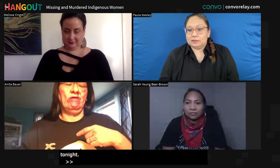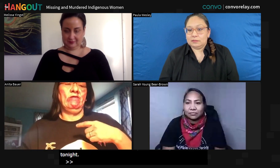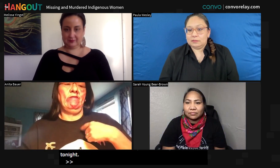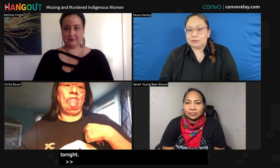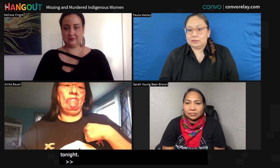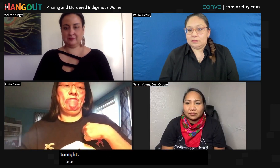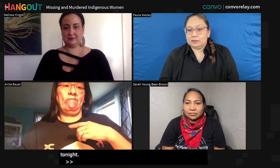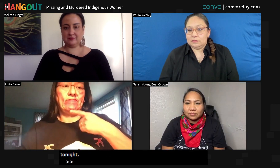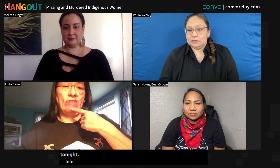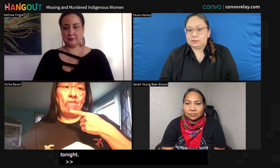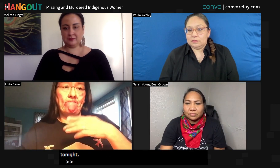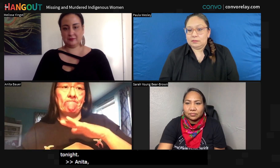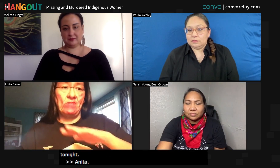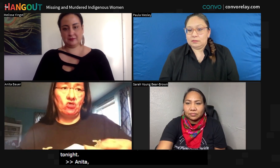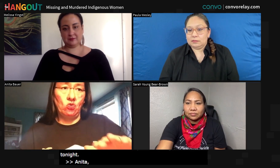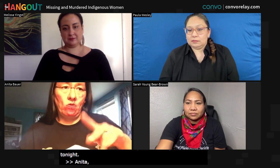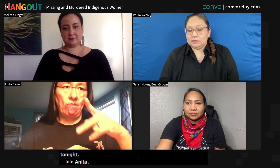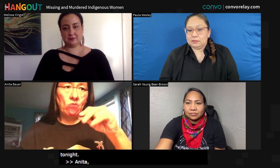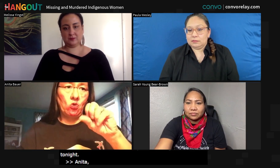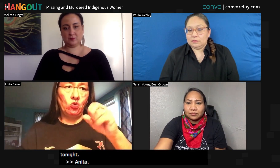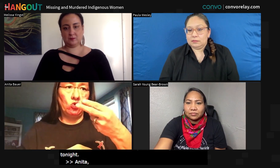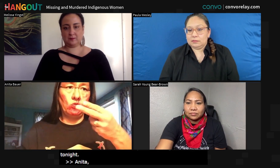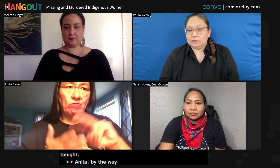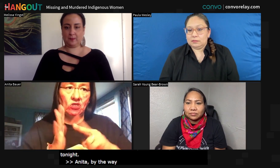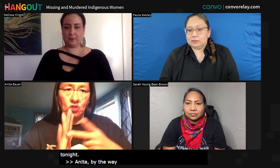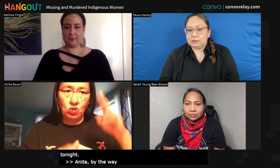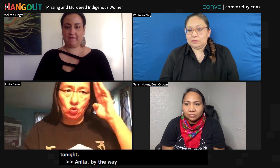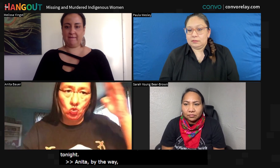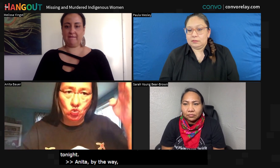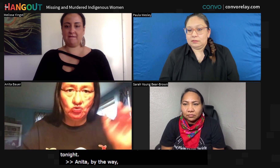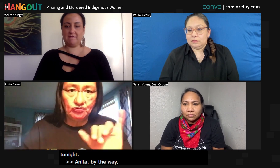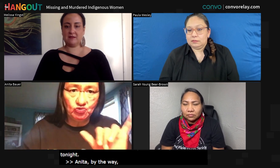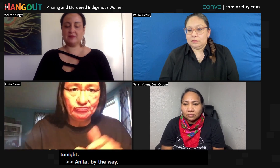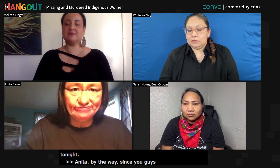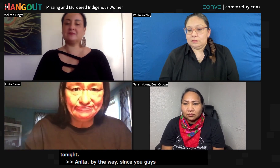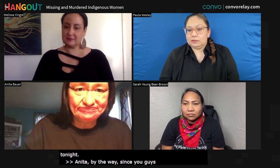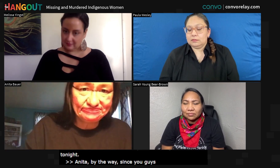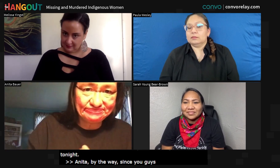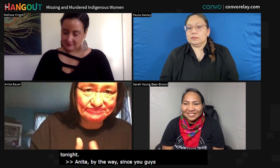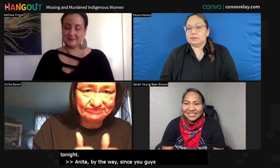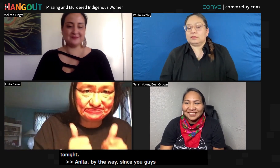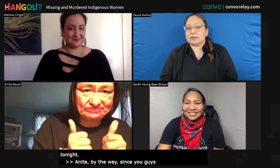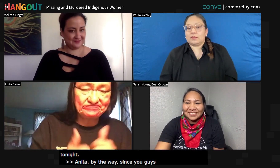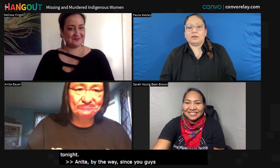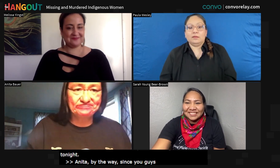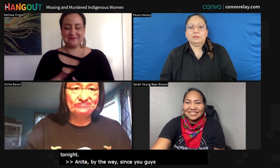guys expressed your Indigenous hello, ours is Pu'a, and that is our